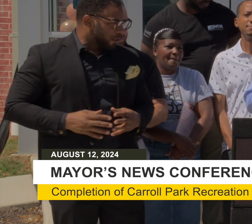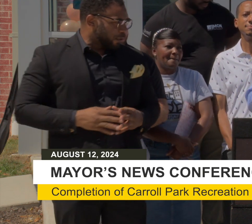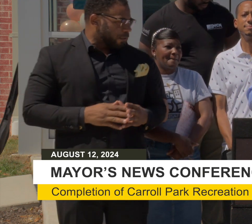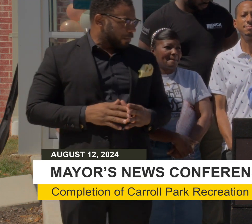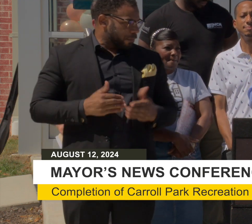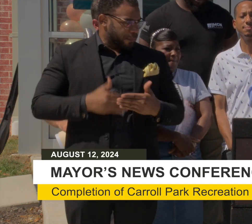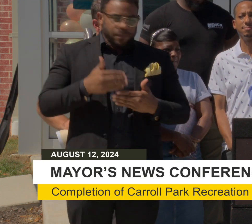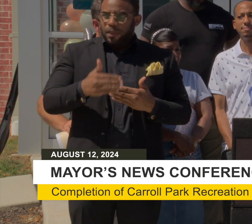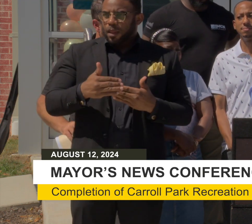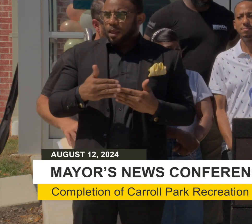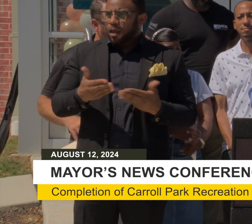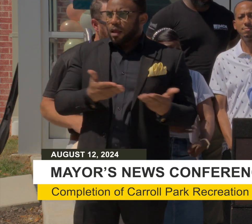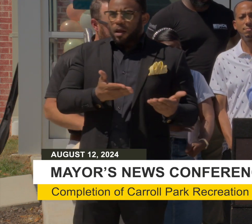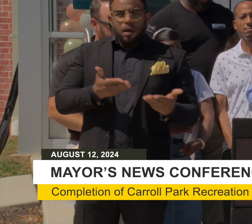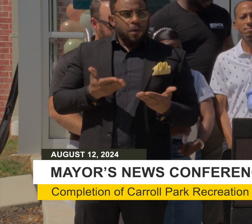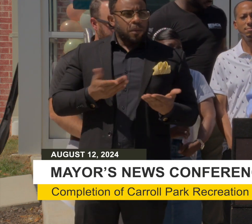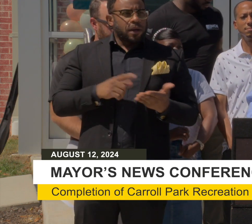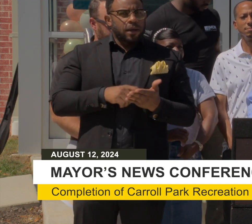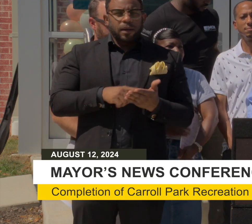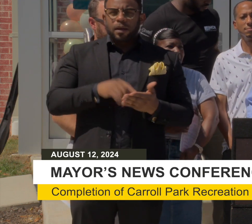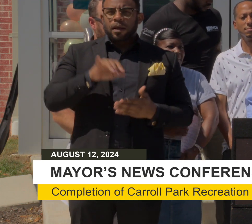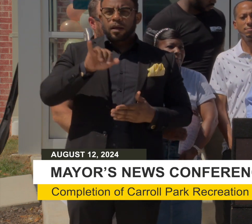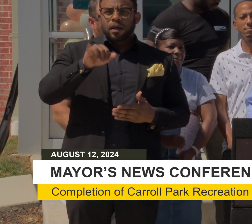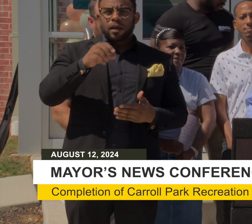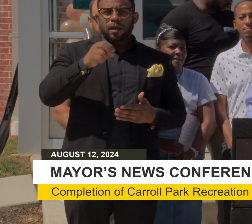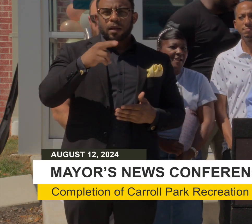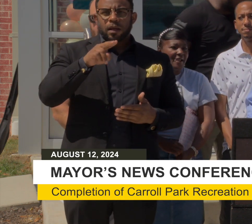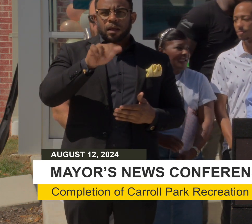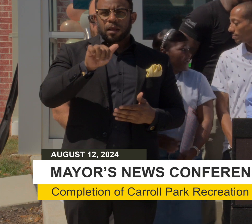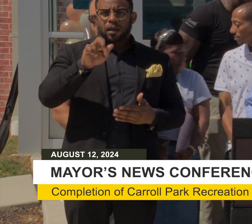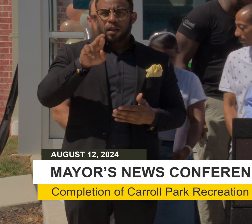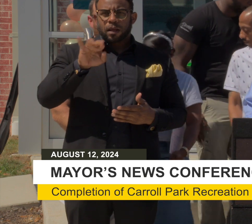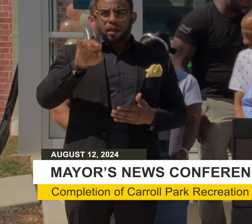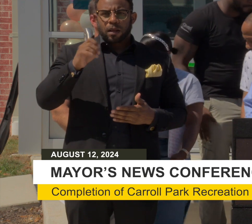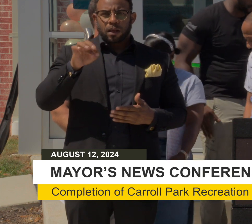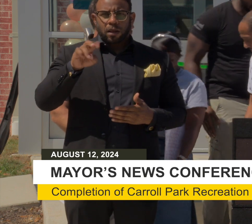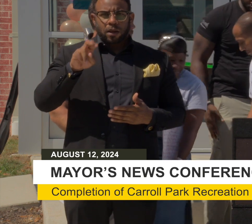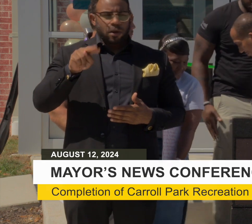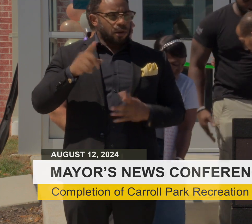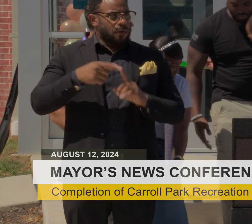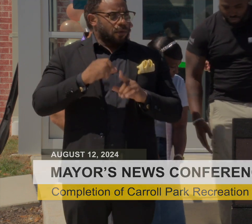So next, we'll bring up Joshua Richardson from MCN.